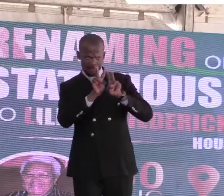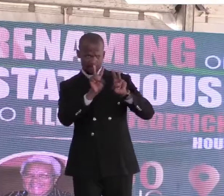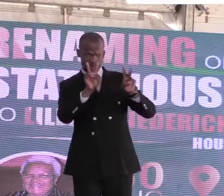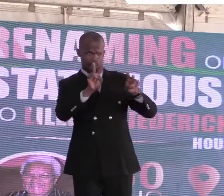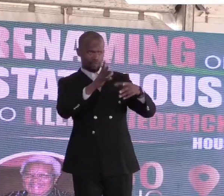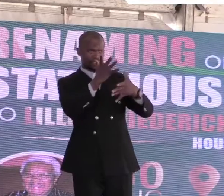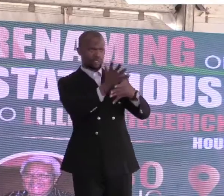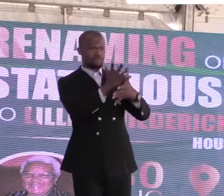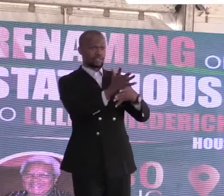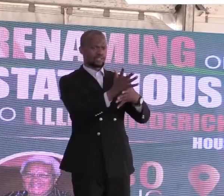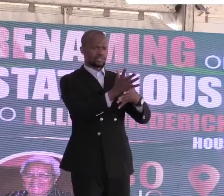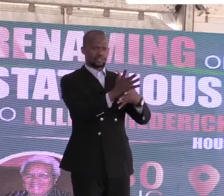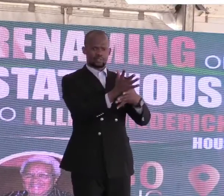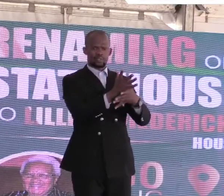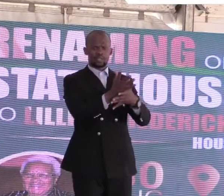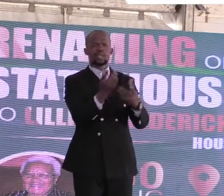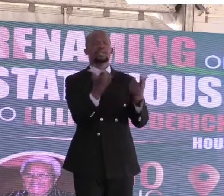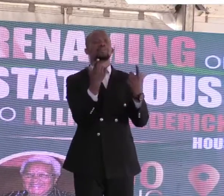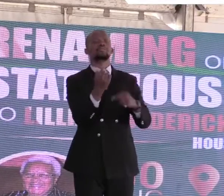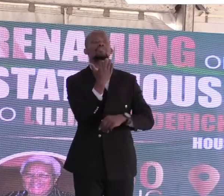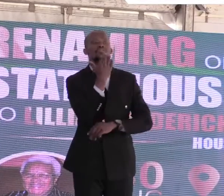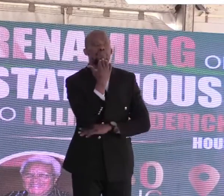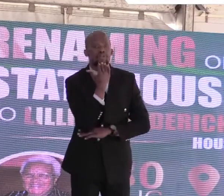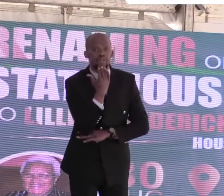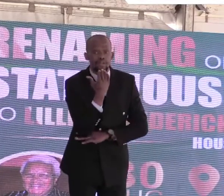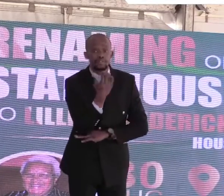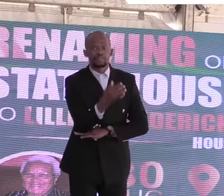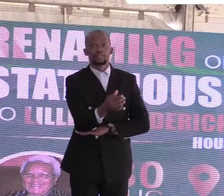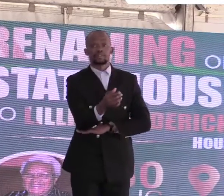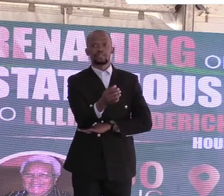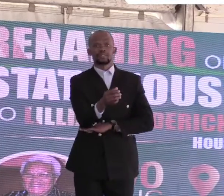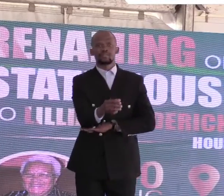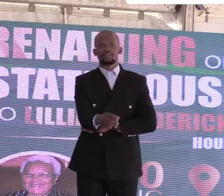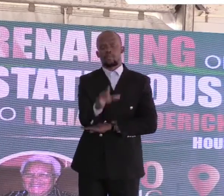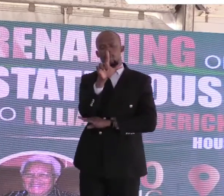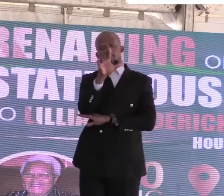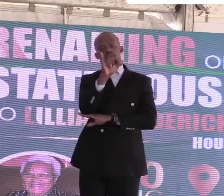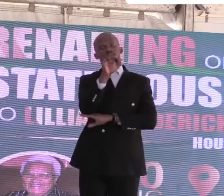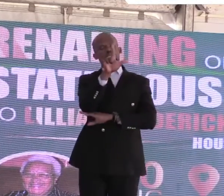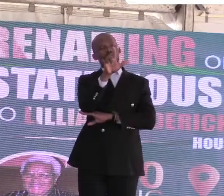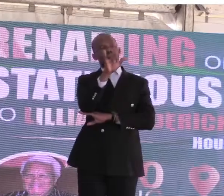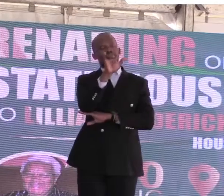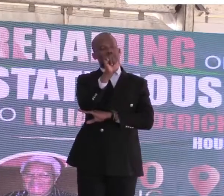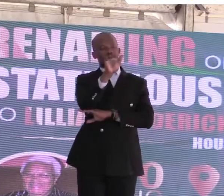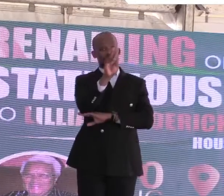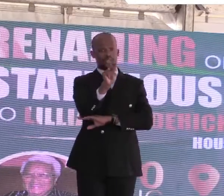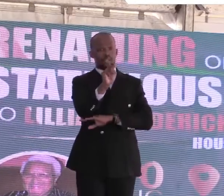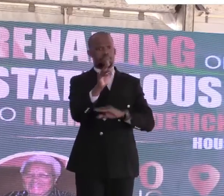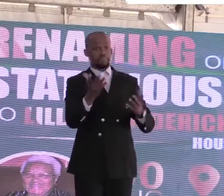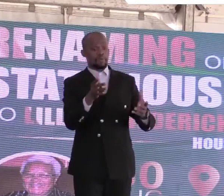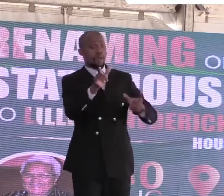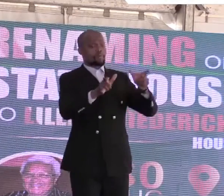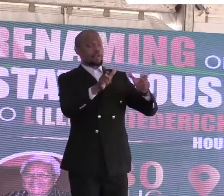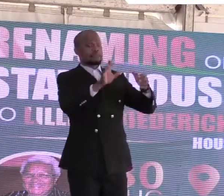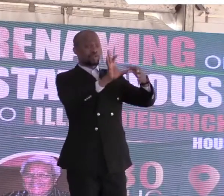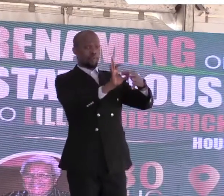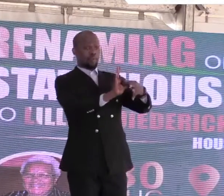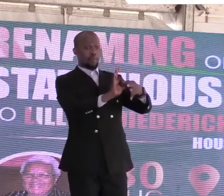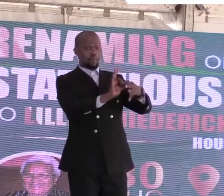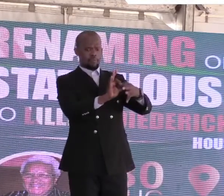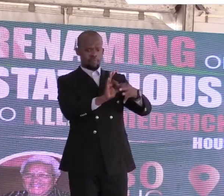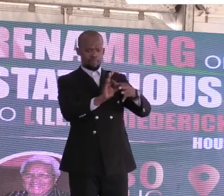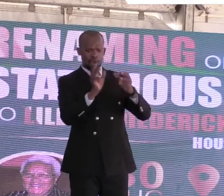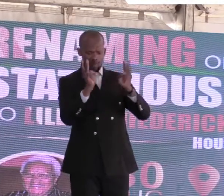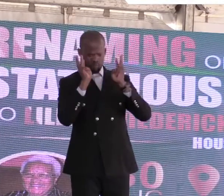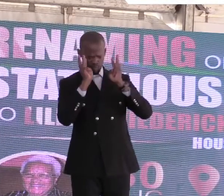work that Umama Diedericks has done For those at home that are watching